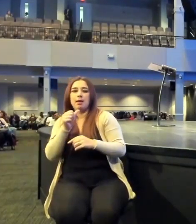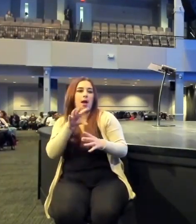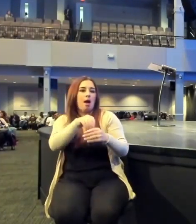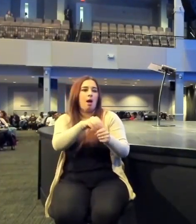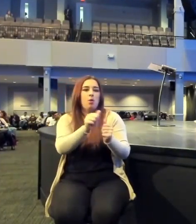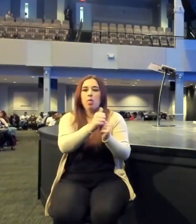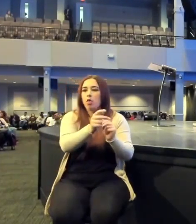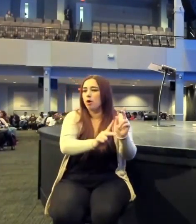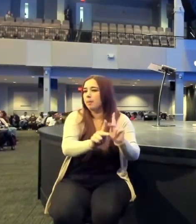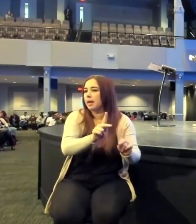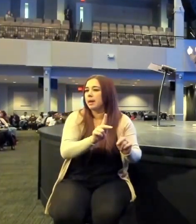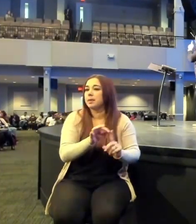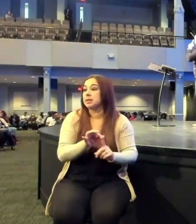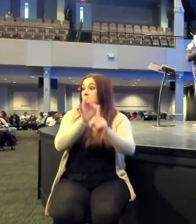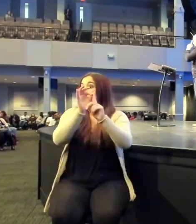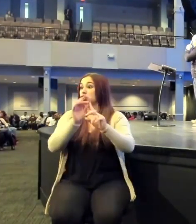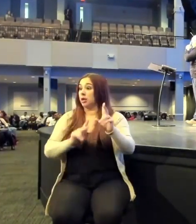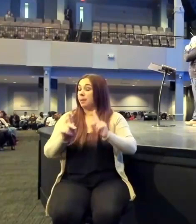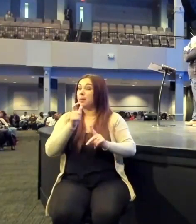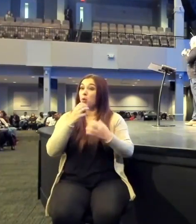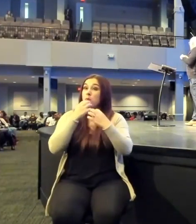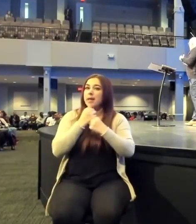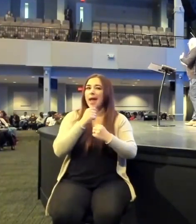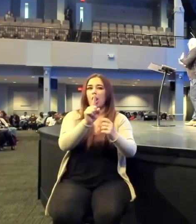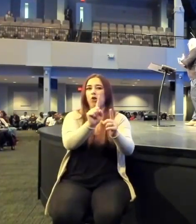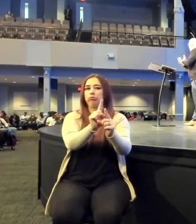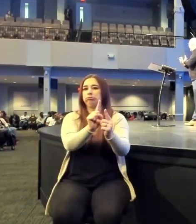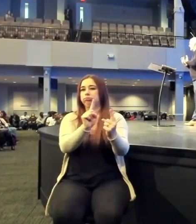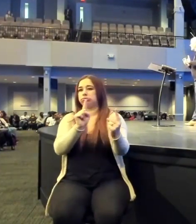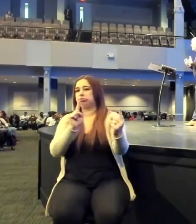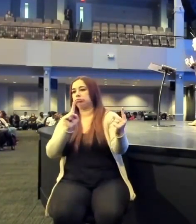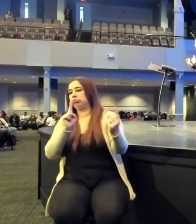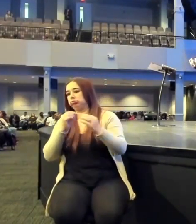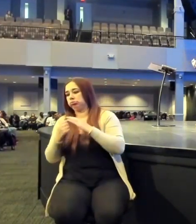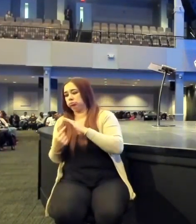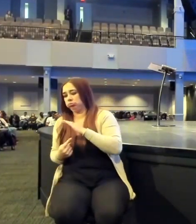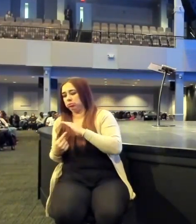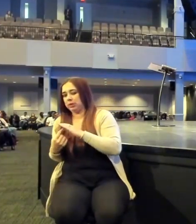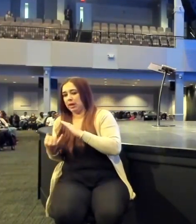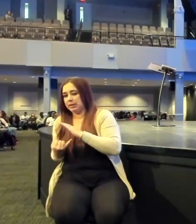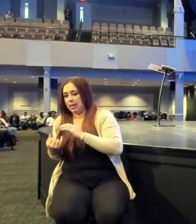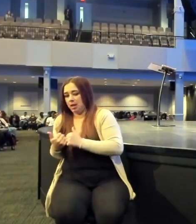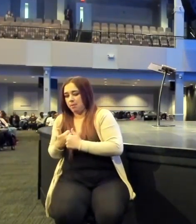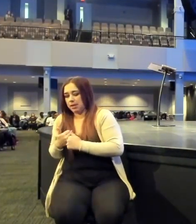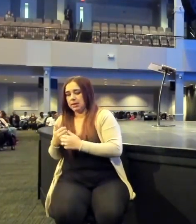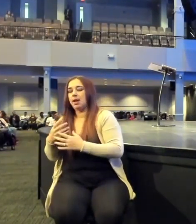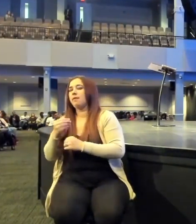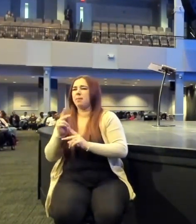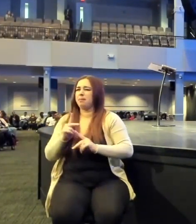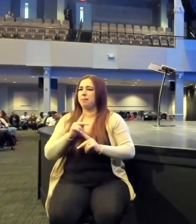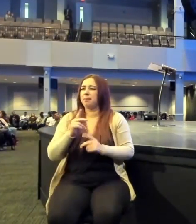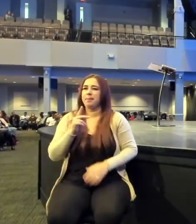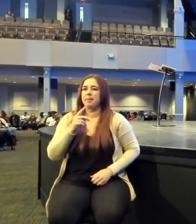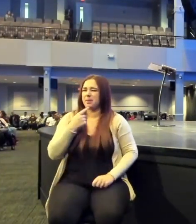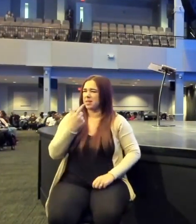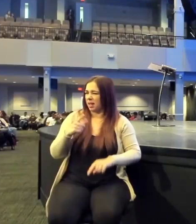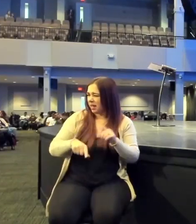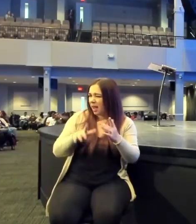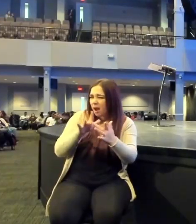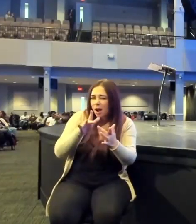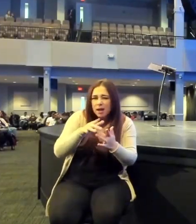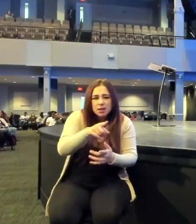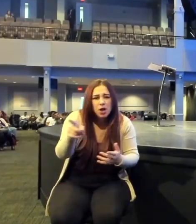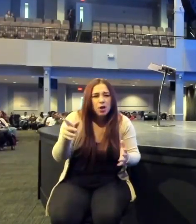other people, especially people that really care about you, and you begin to find yourself pulling away, and people say, it's hard to reach you now. It's